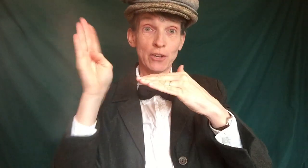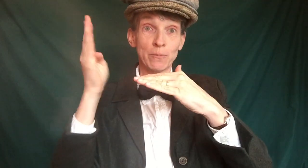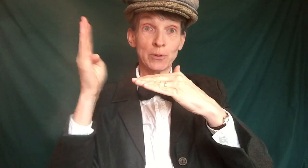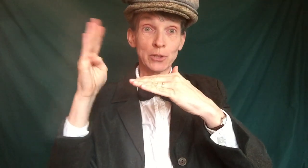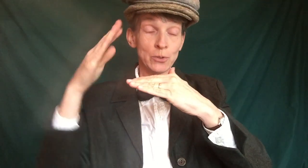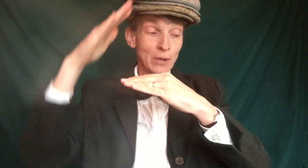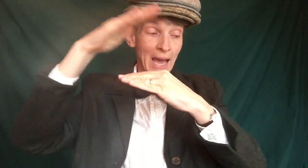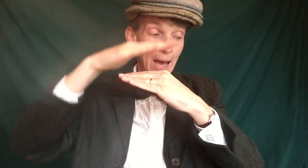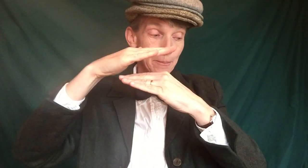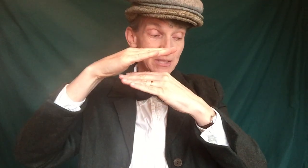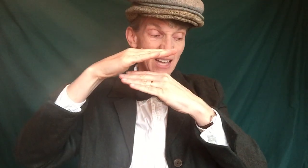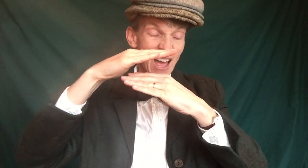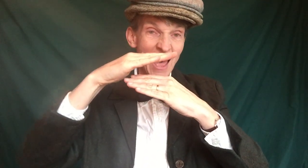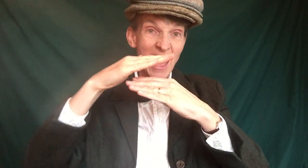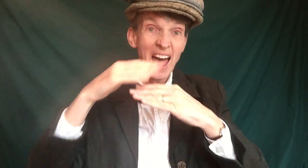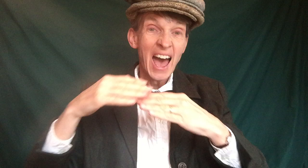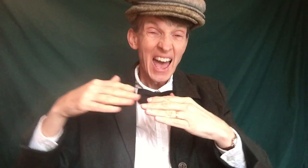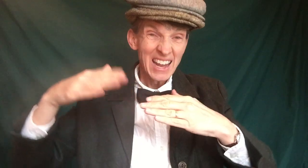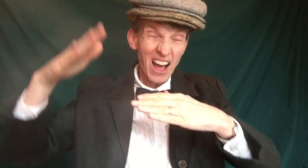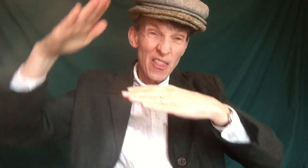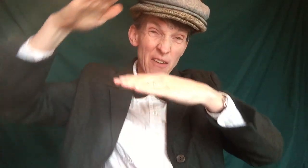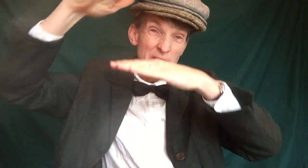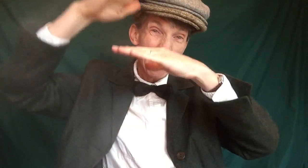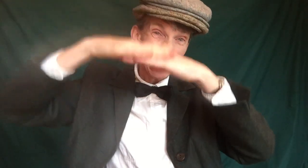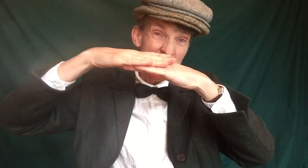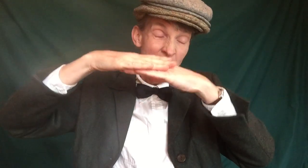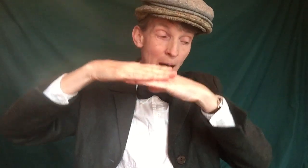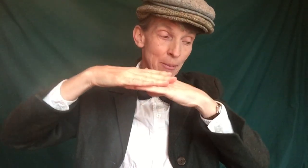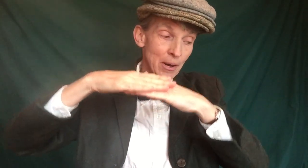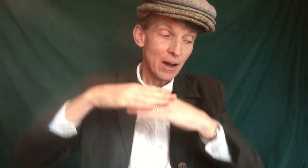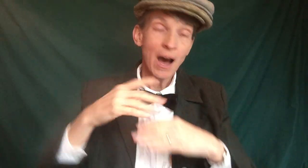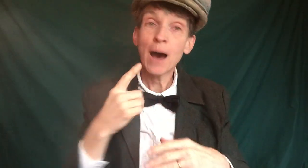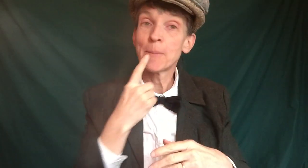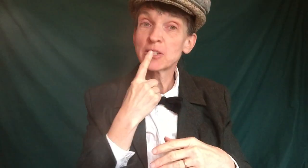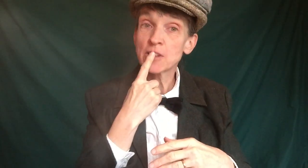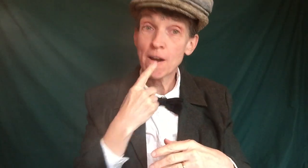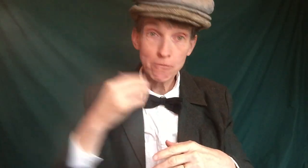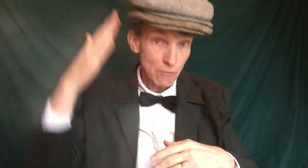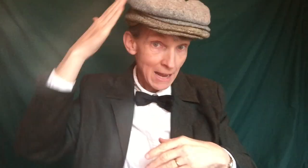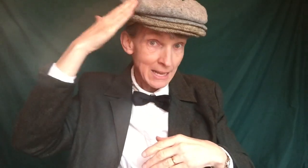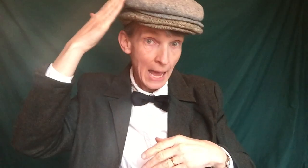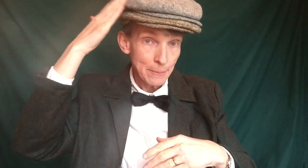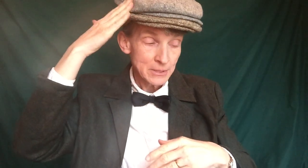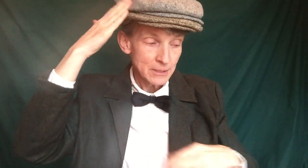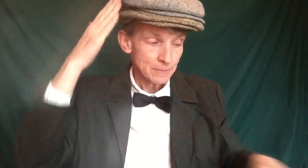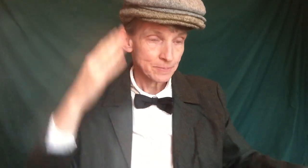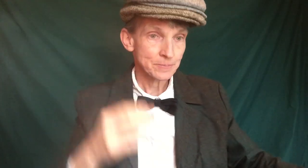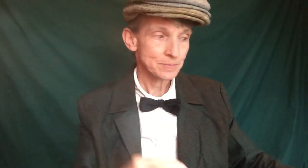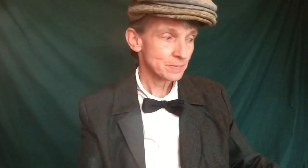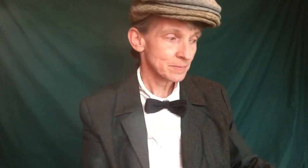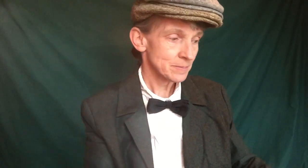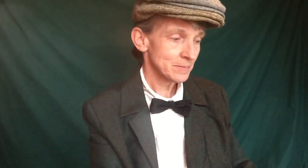of blue caps, and on the very top, a bunch of red caps.